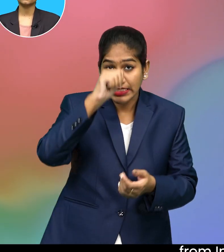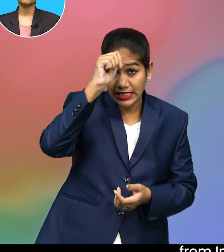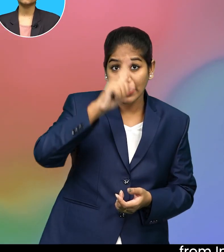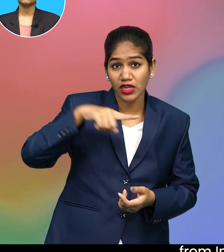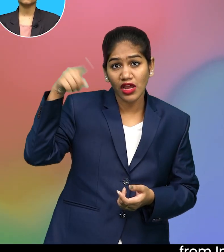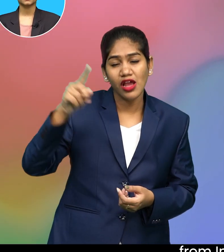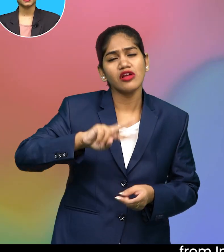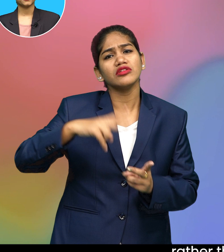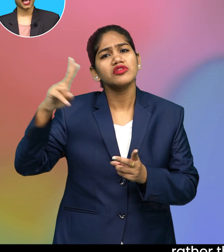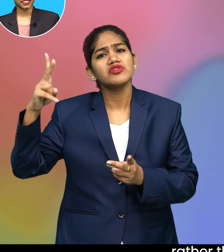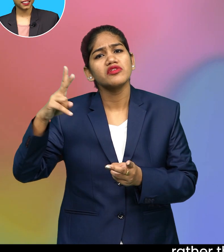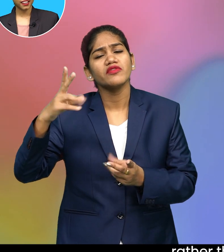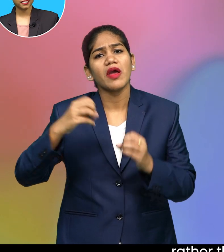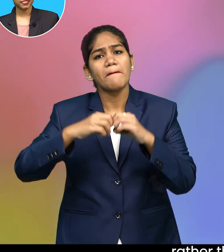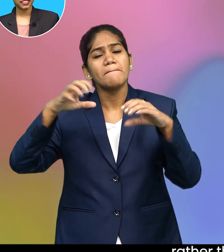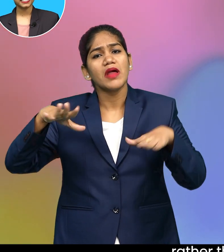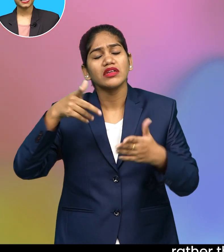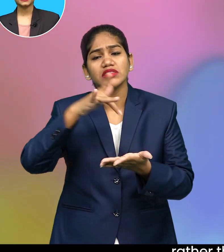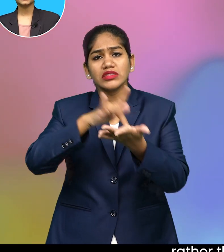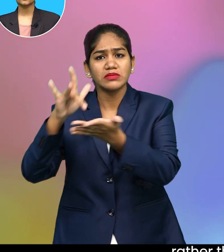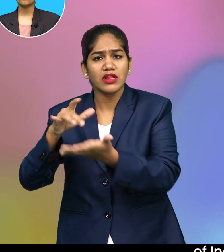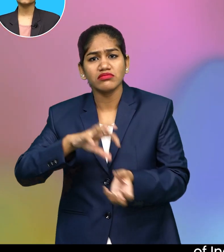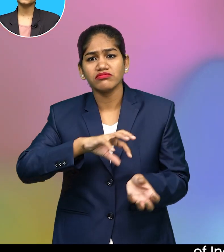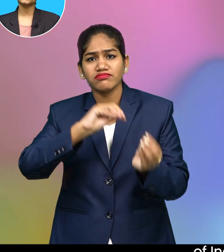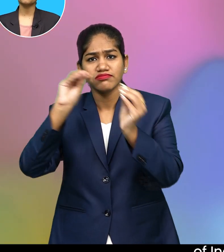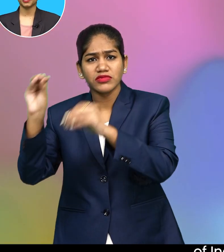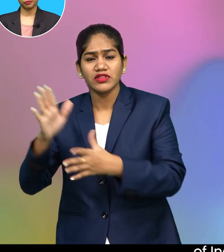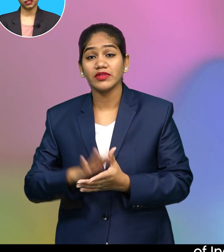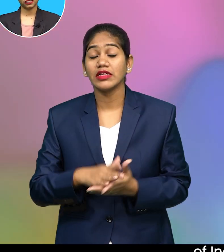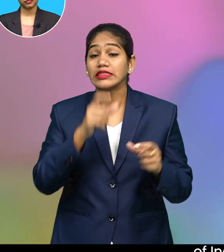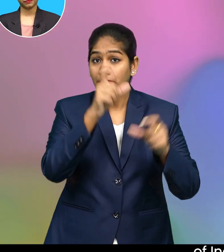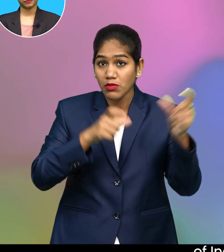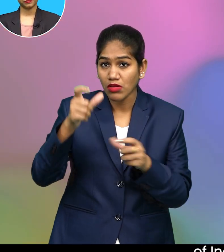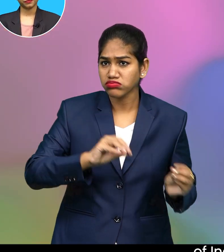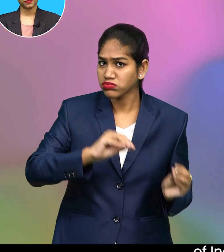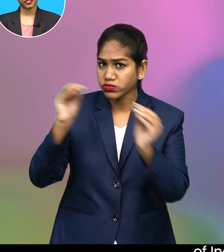abroad rather than taking care of Indian people,